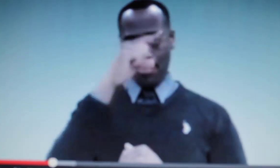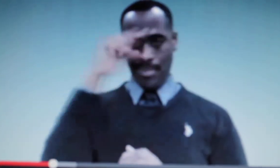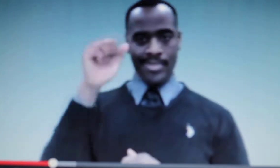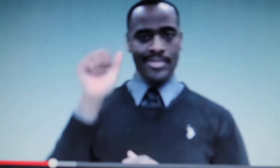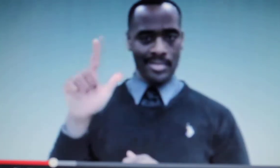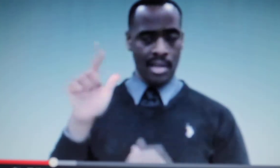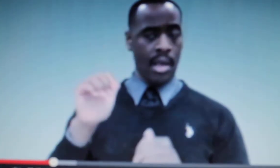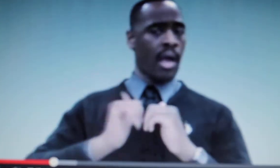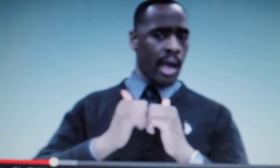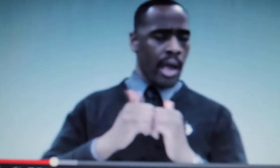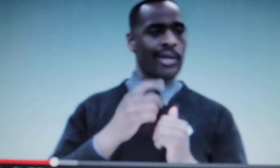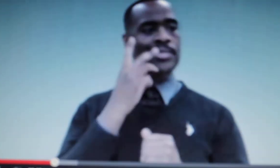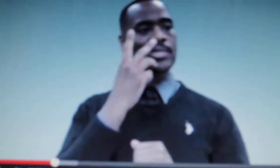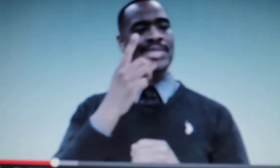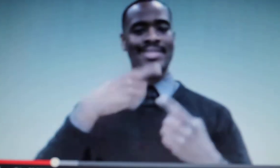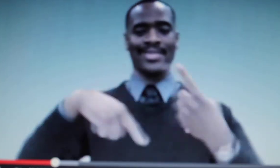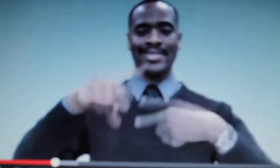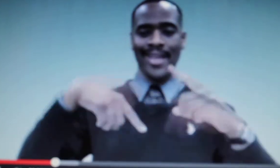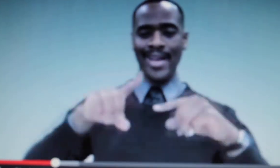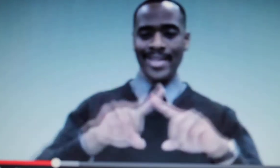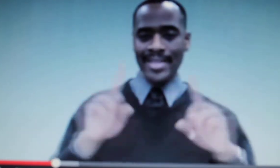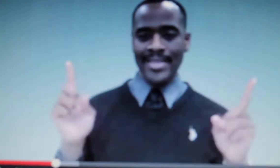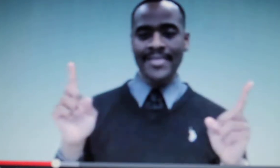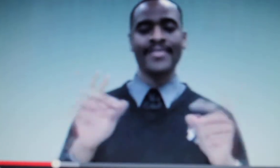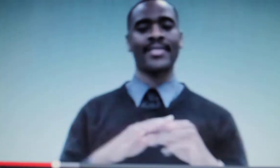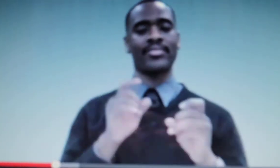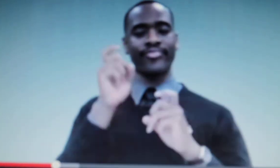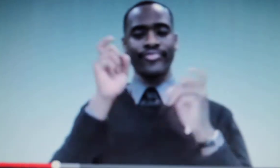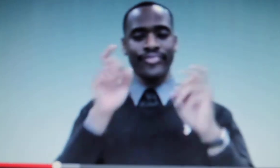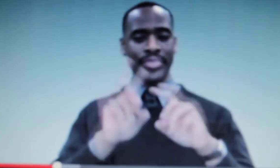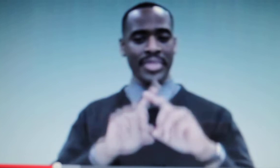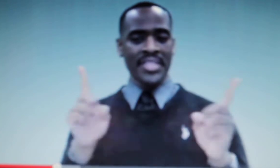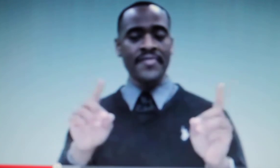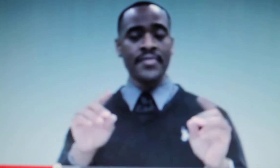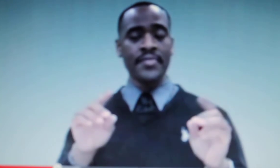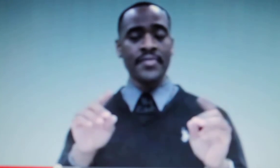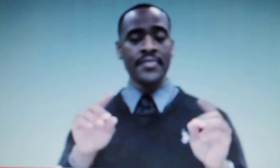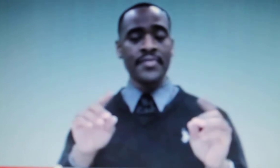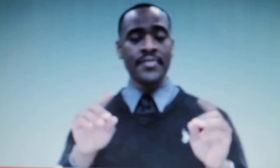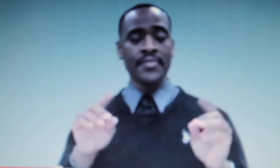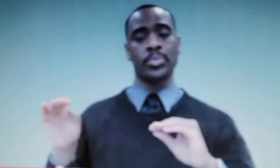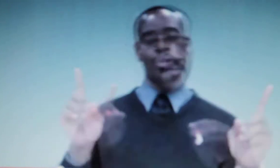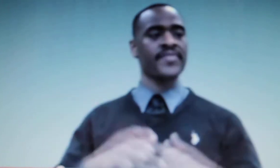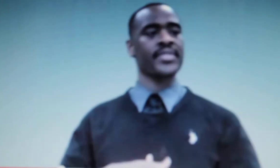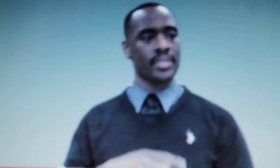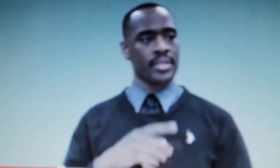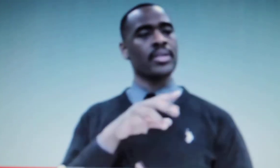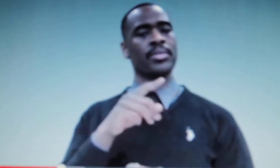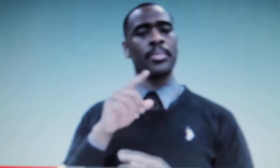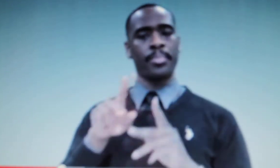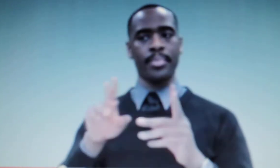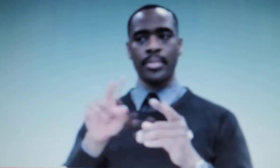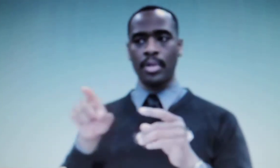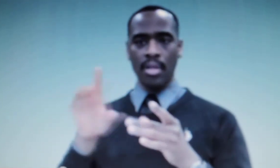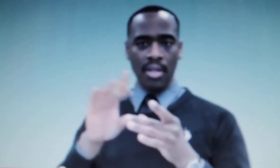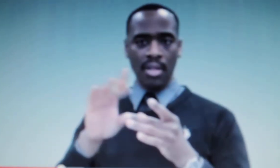together, people would identify that as Black ASL. You could tell because the signs were different, the facial